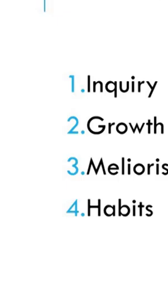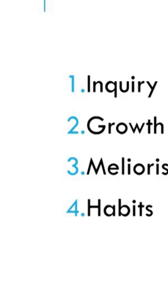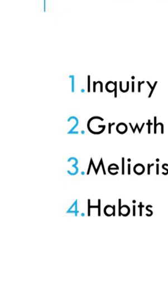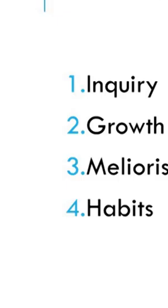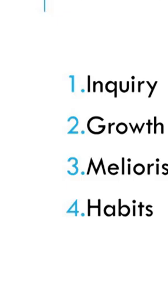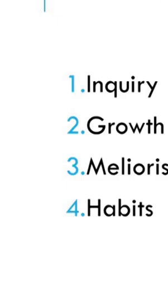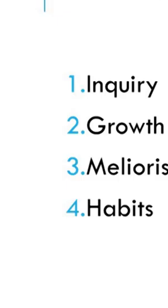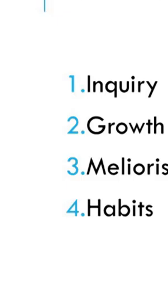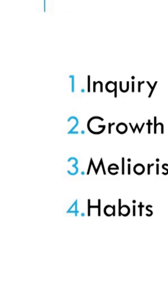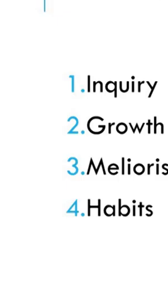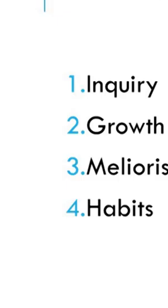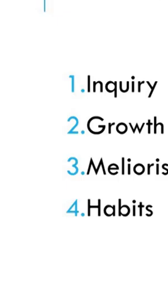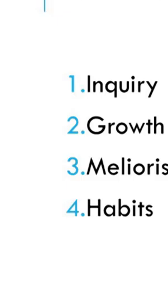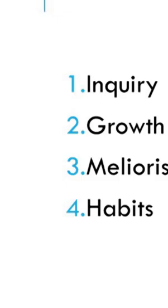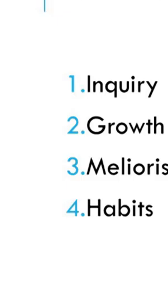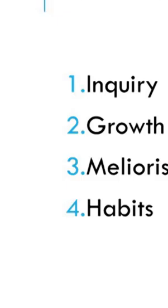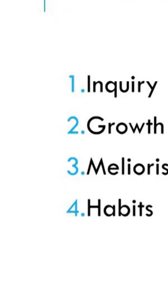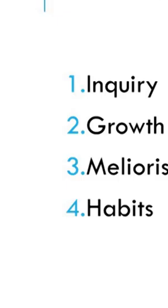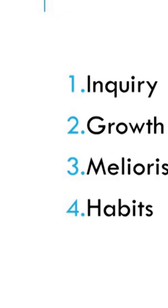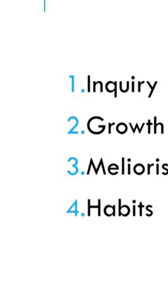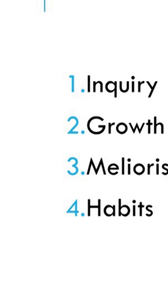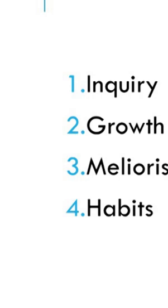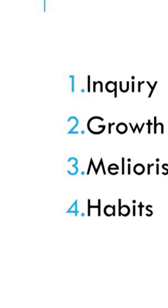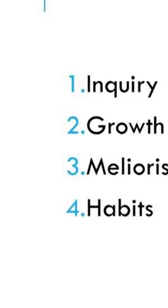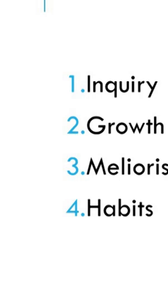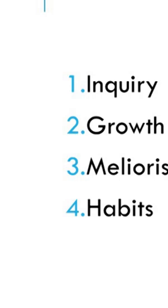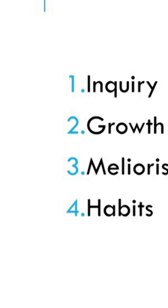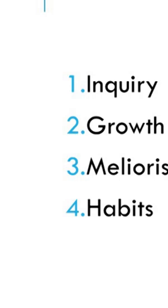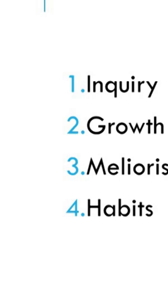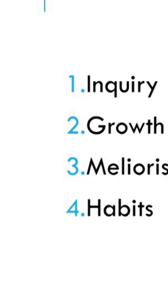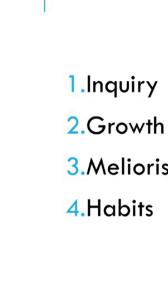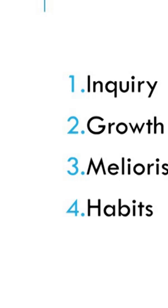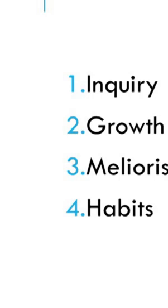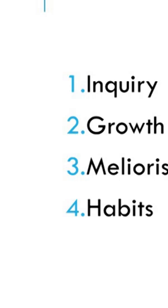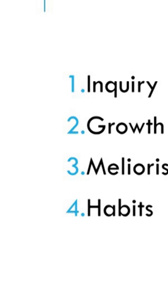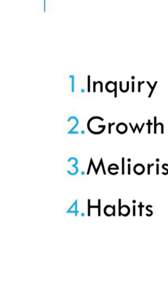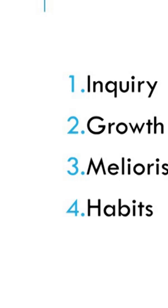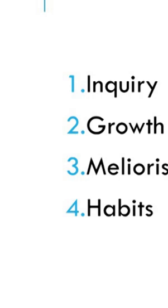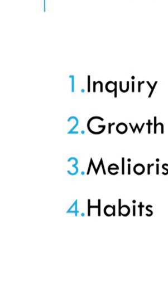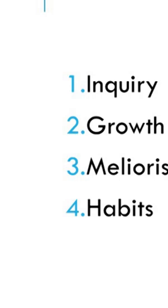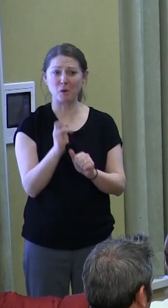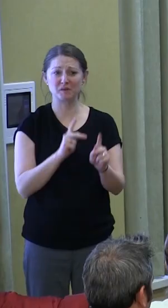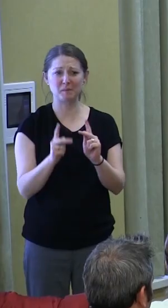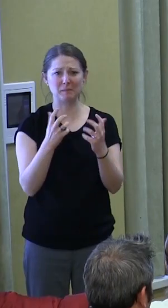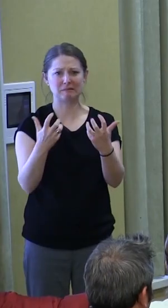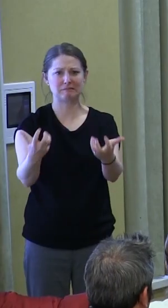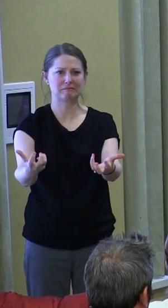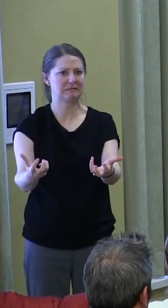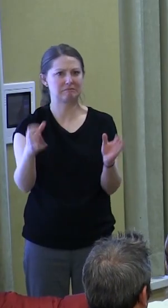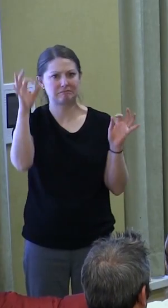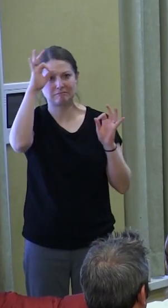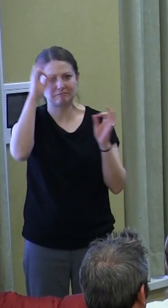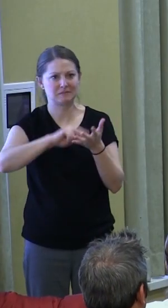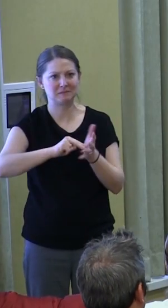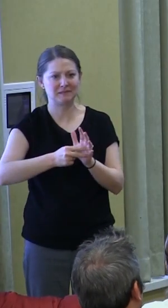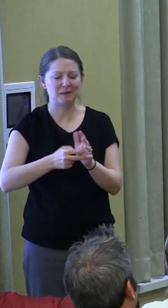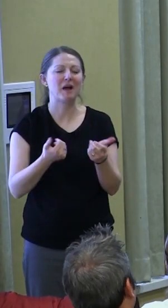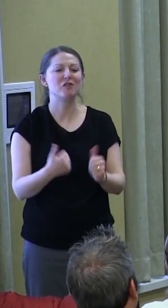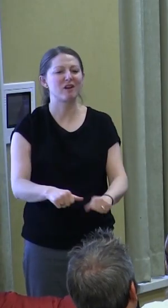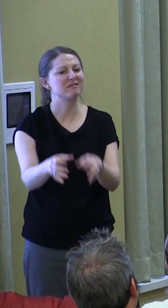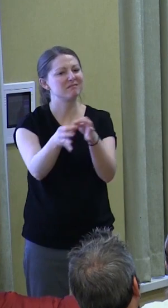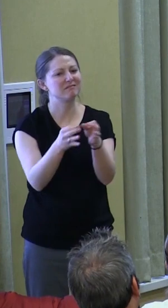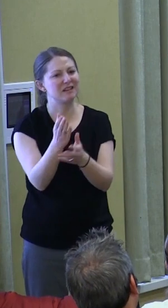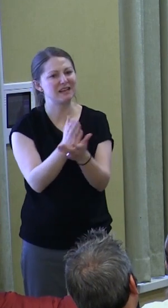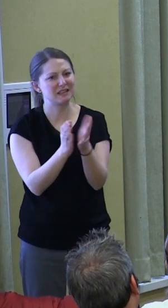Now, I realize American pragmatism is probably a philosophy that's unfamiliar to most of you in the room right now, and I want to try to lay out